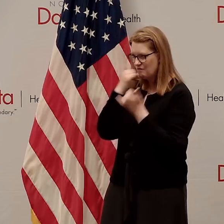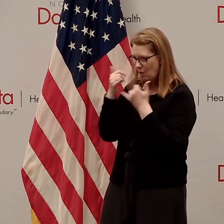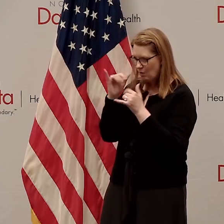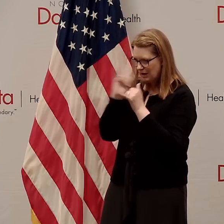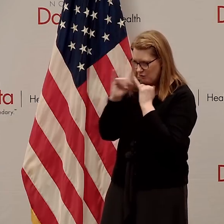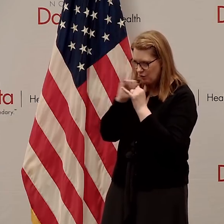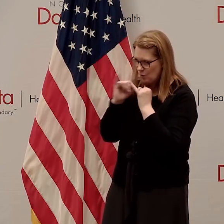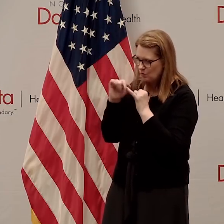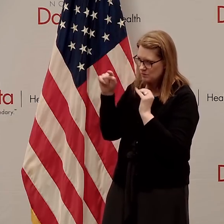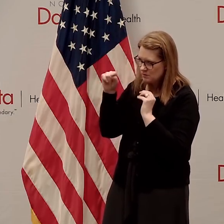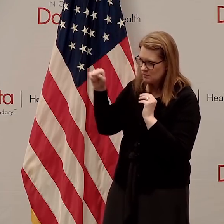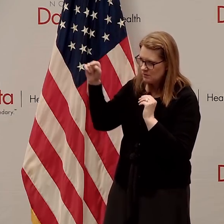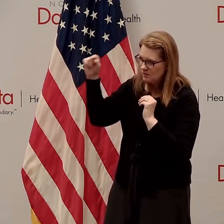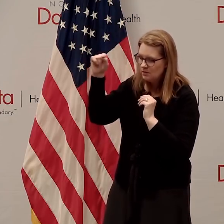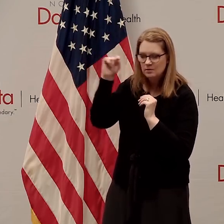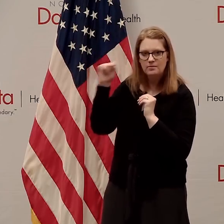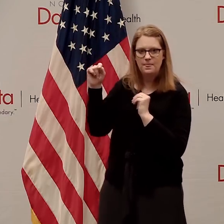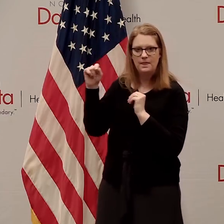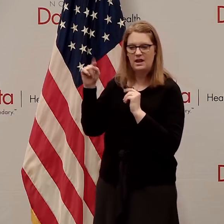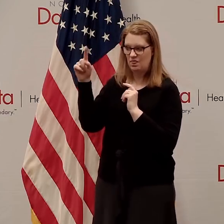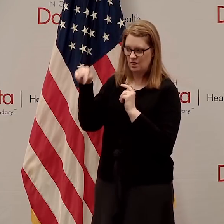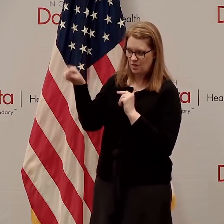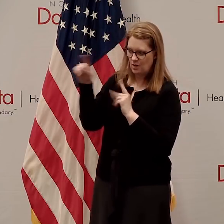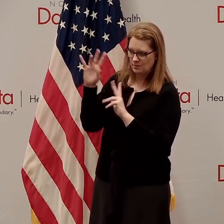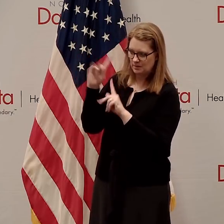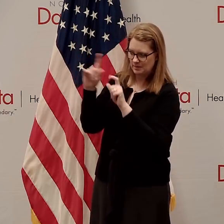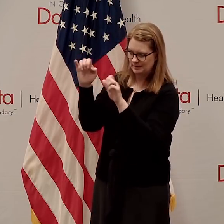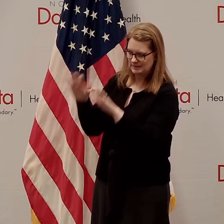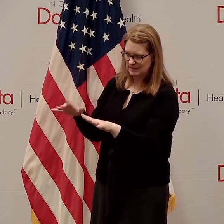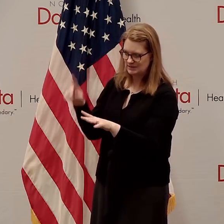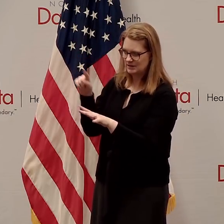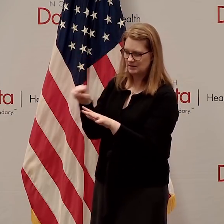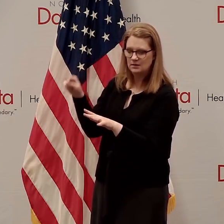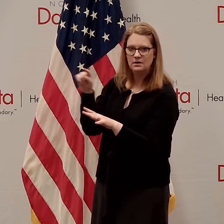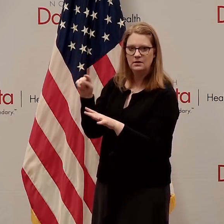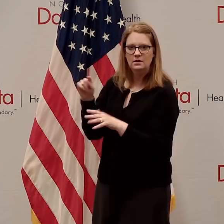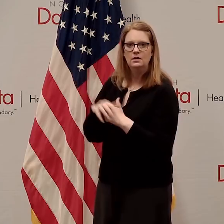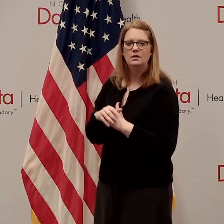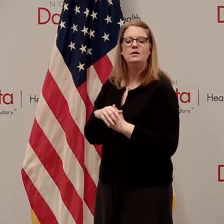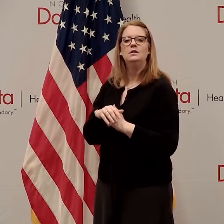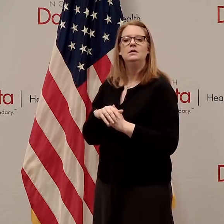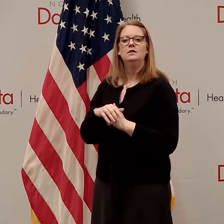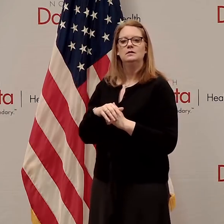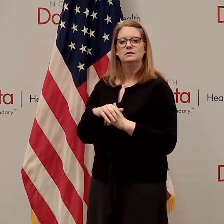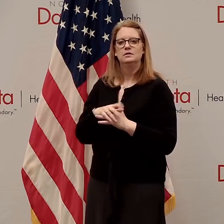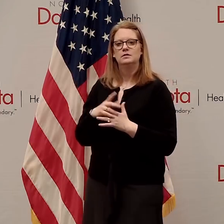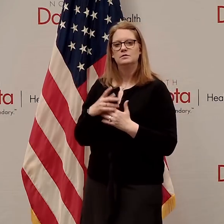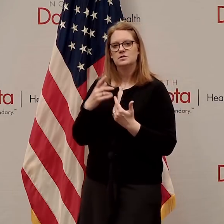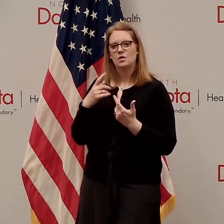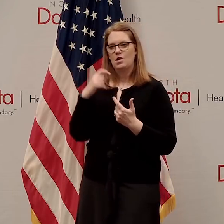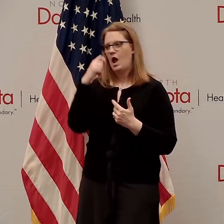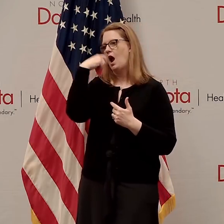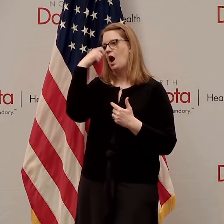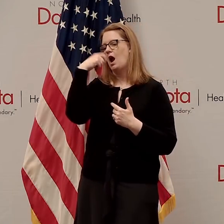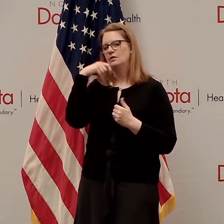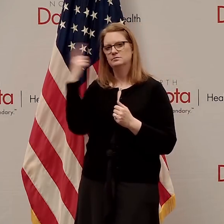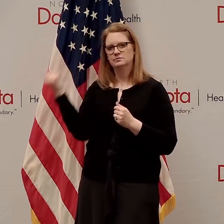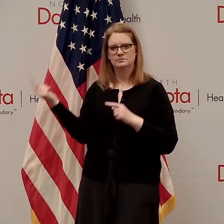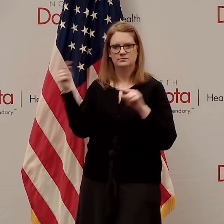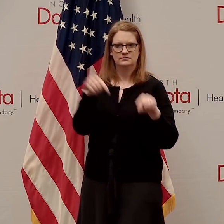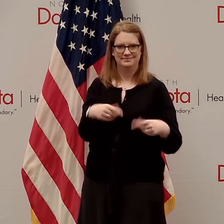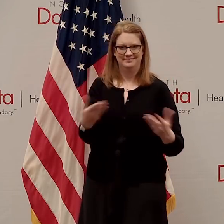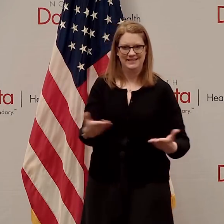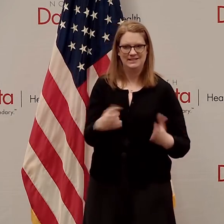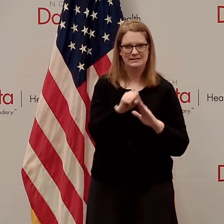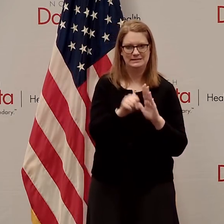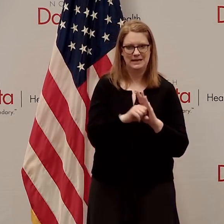folks, and then invite those people to get tested as part of that testing plan. And so we'll collect the swabs, bring those back to the state